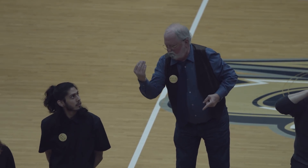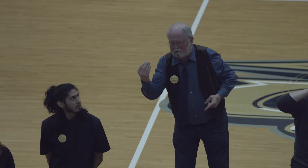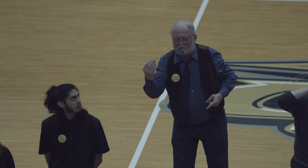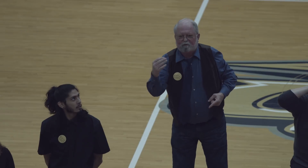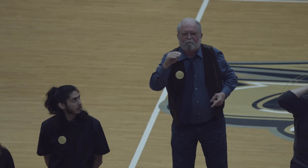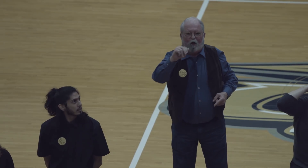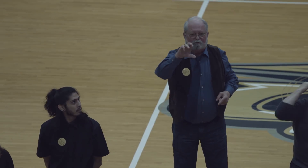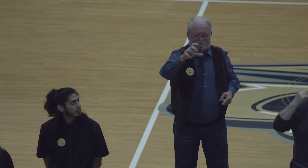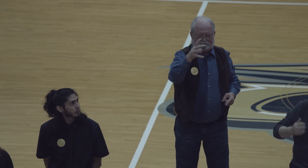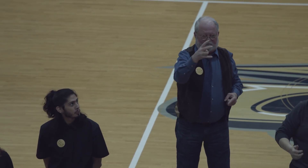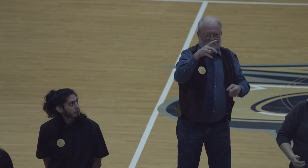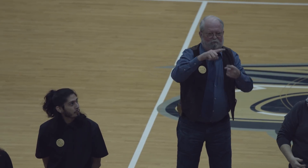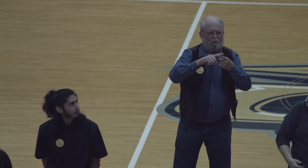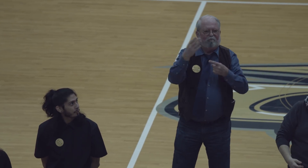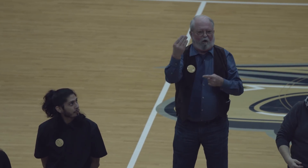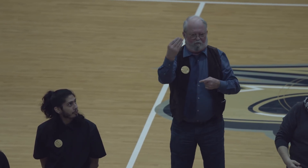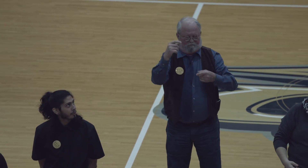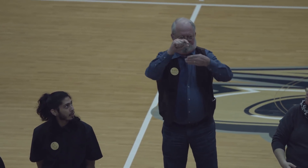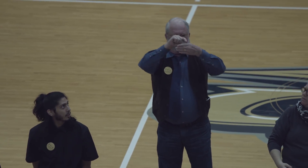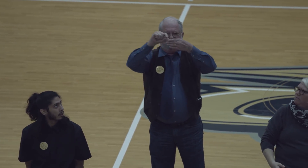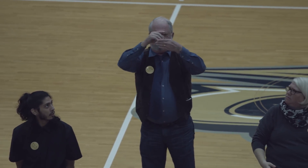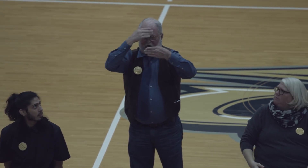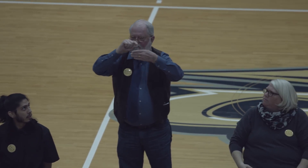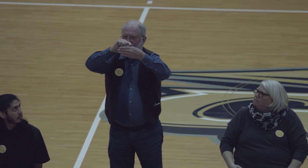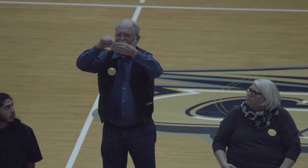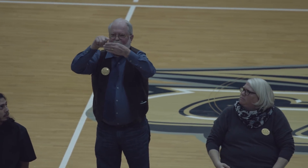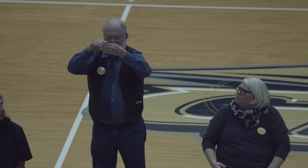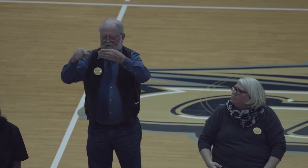March 7 to March 14.